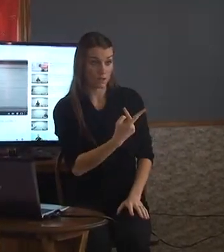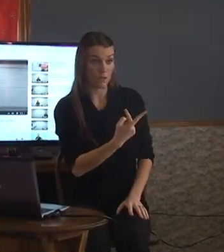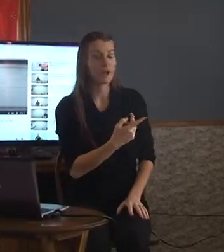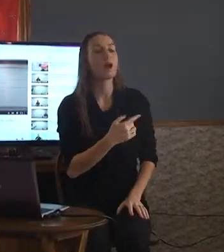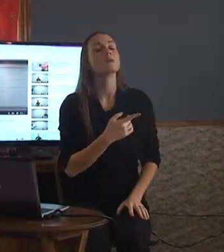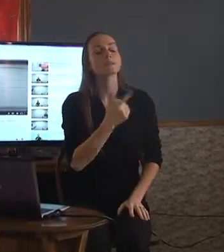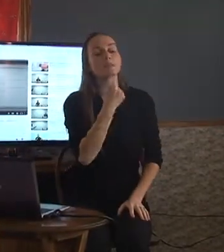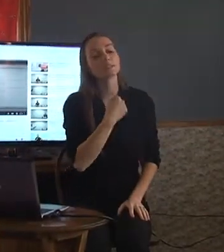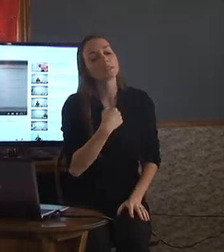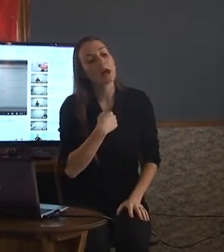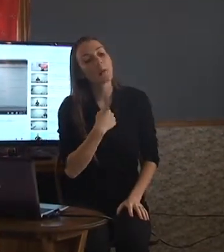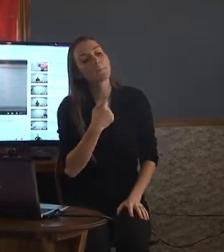than